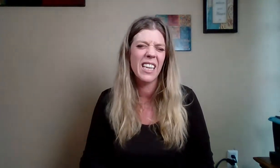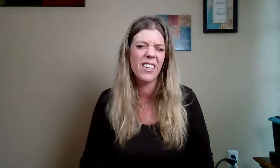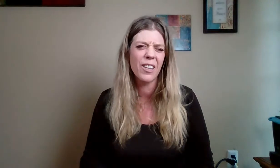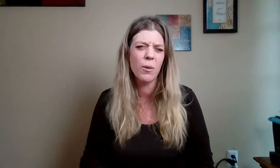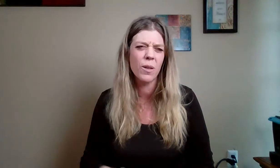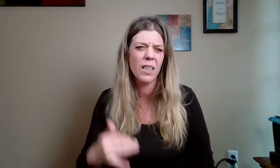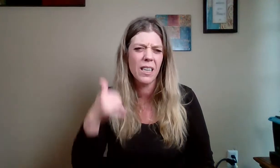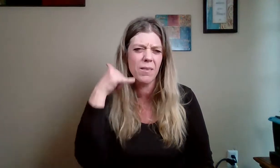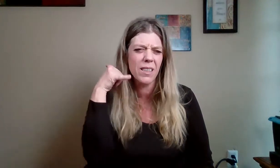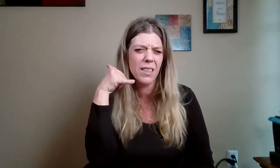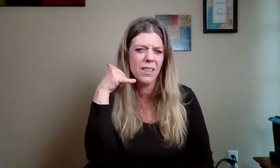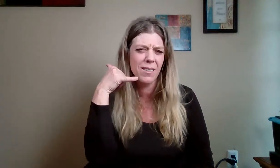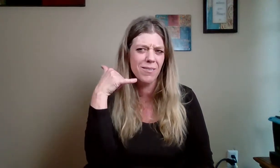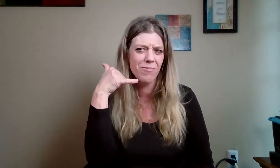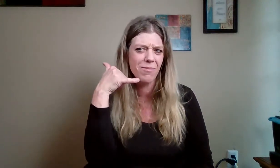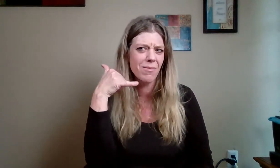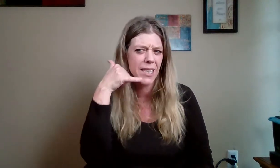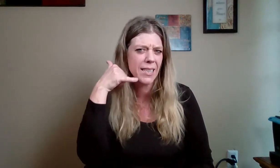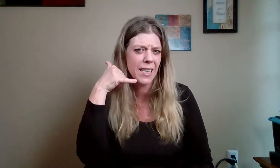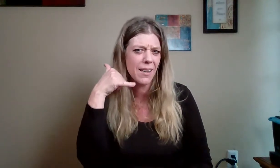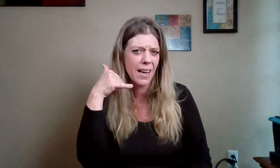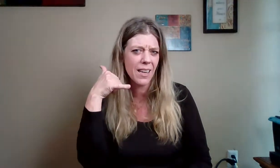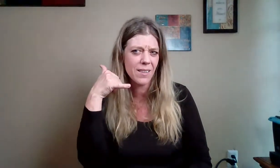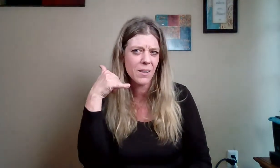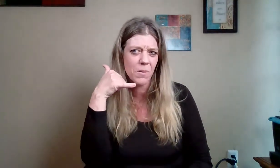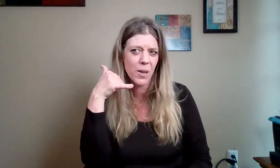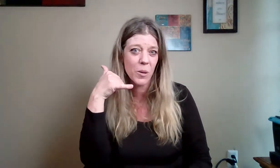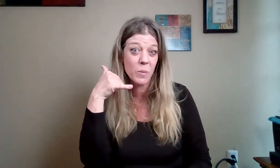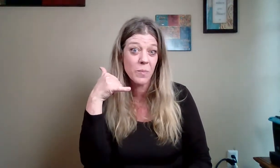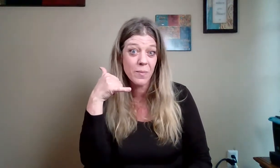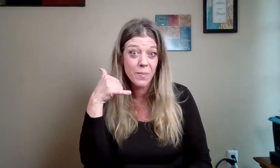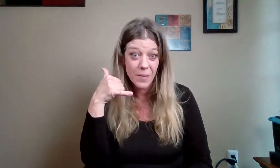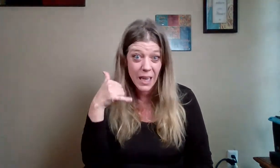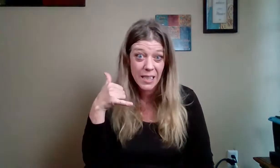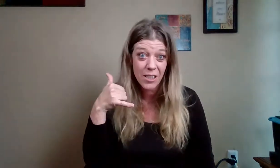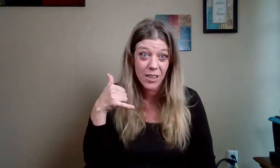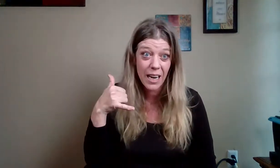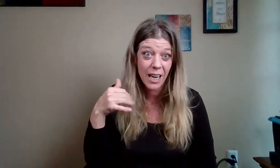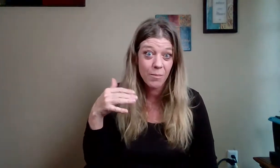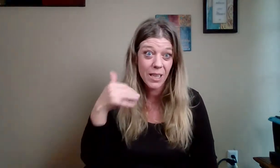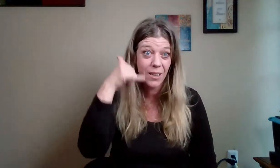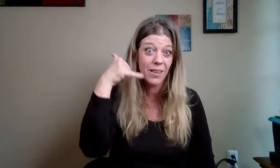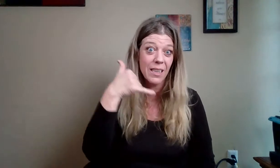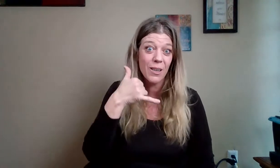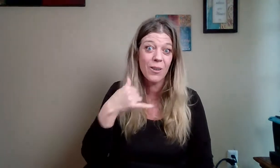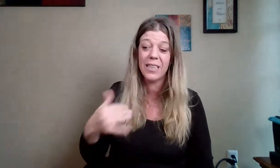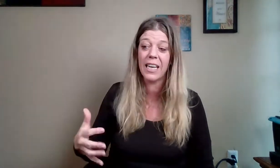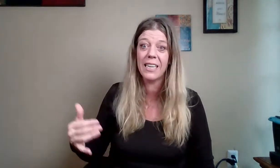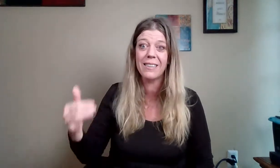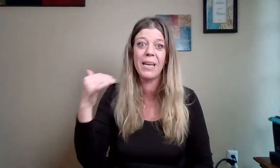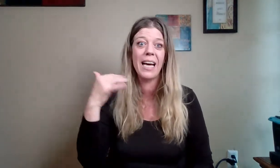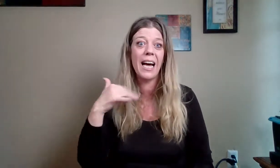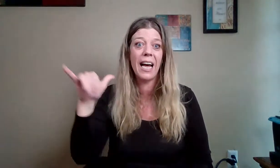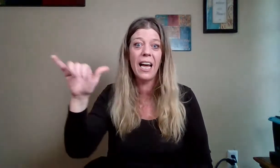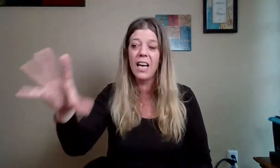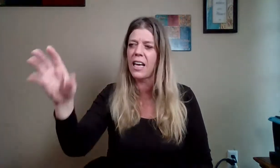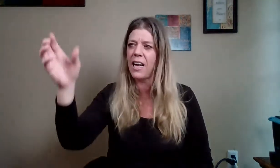Annie, are you old enough to see that as a phone? I sure am. You know, in the old days, we had